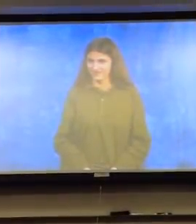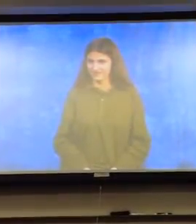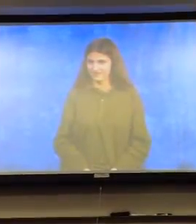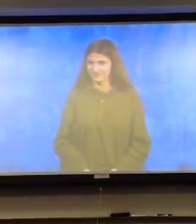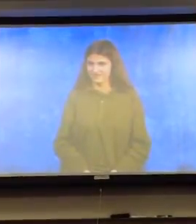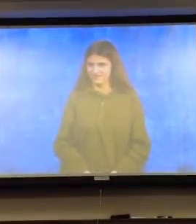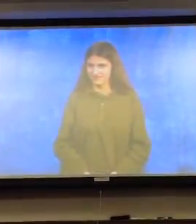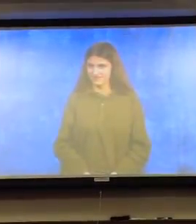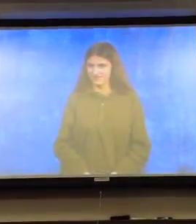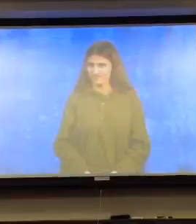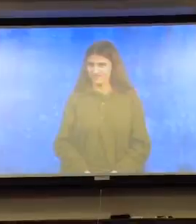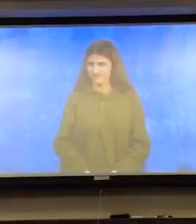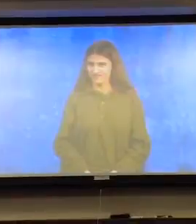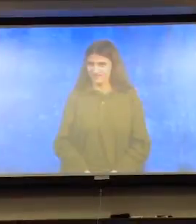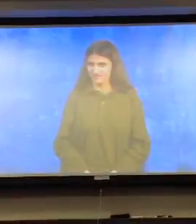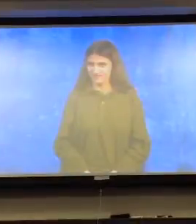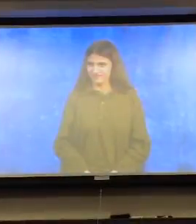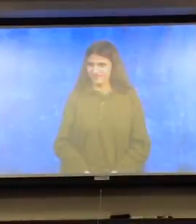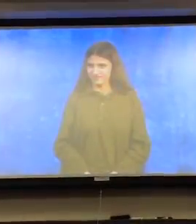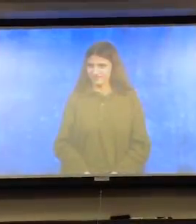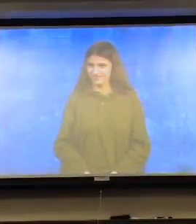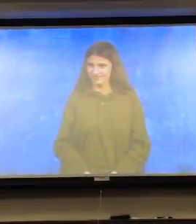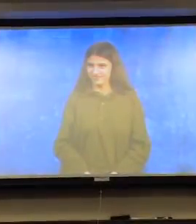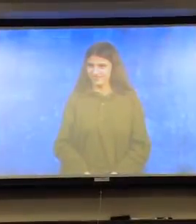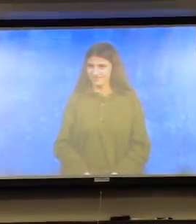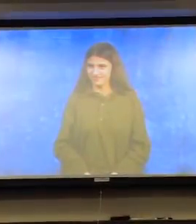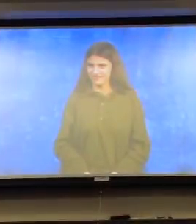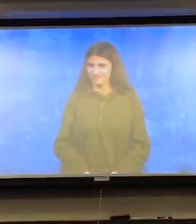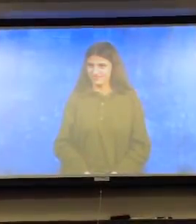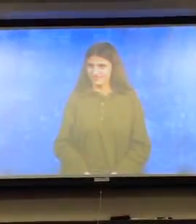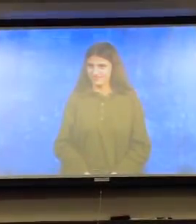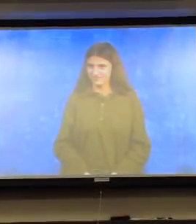about work? Tell me about your summer job experience.